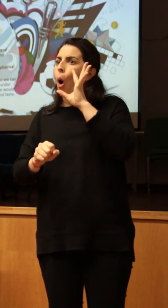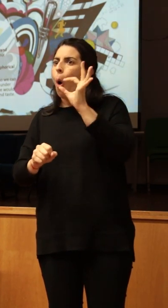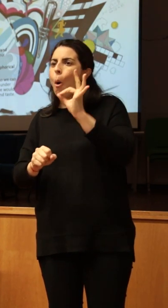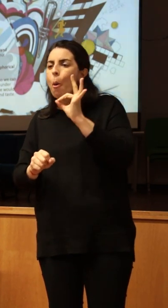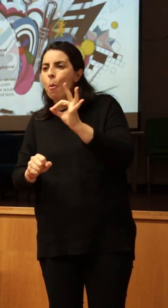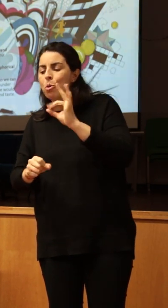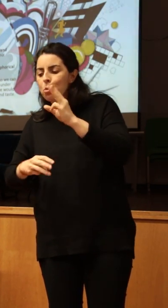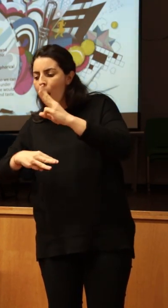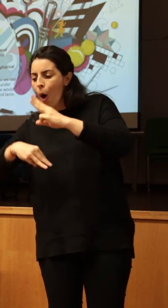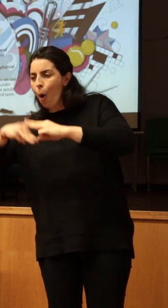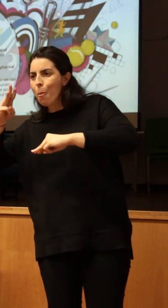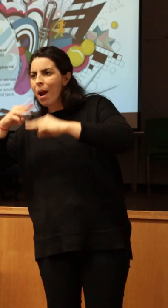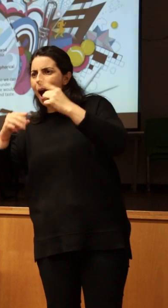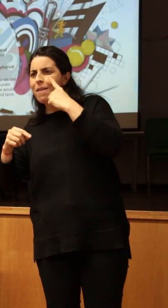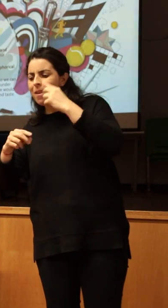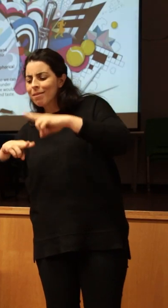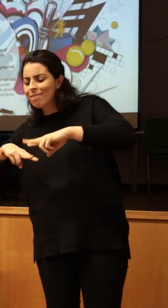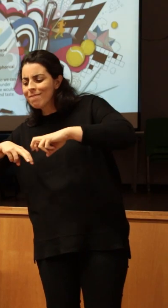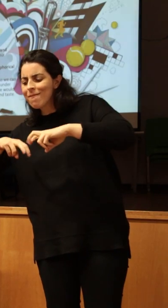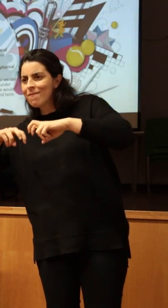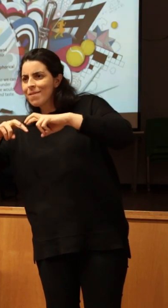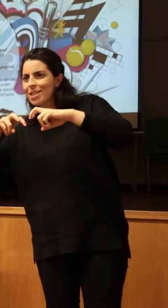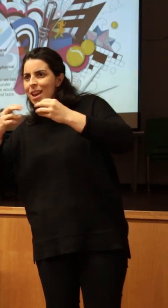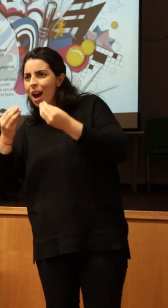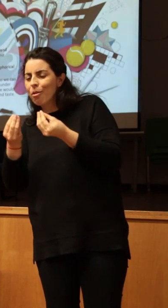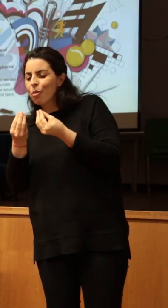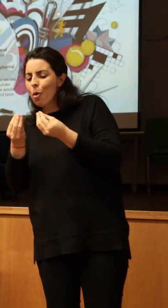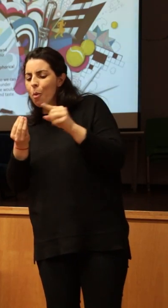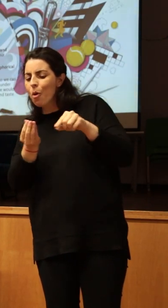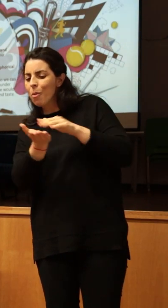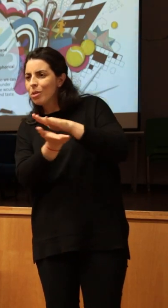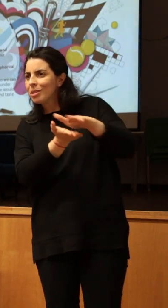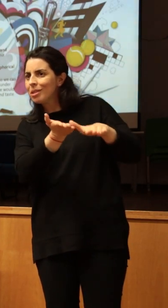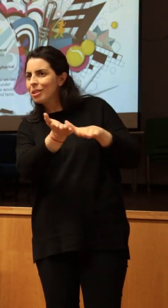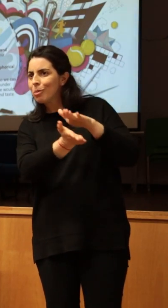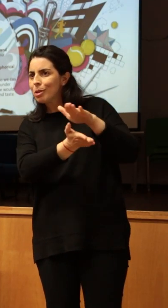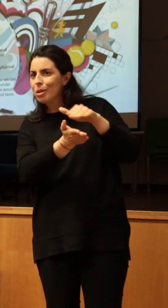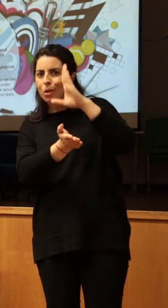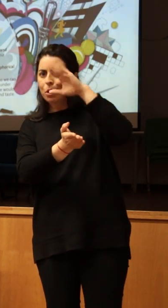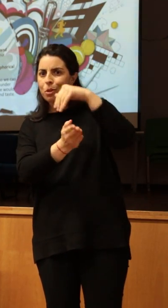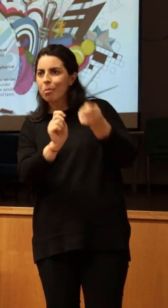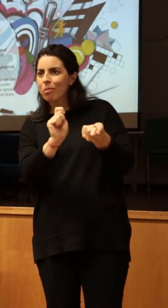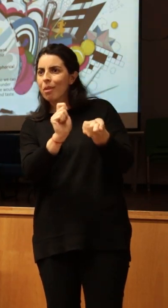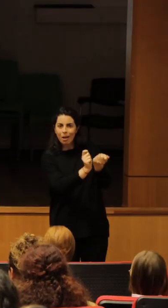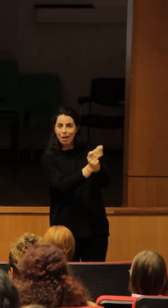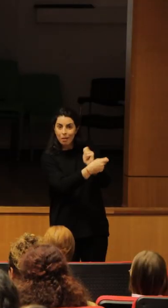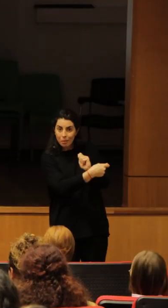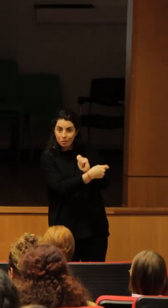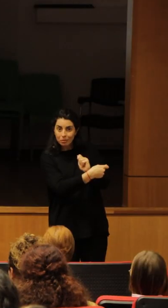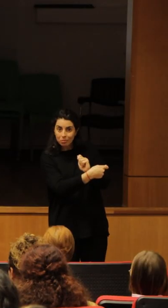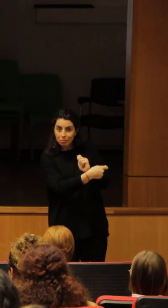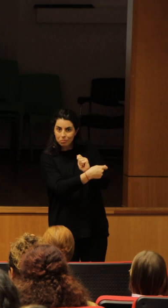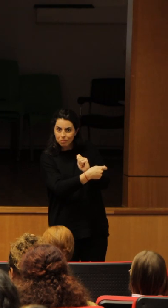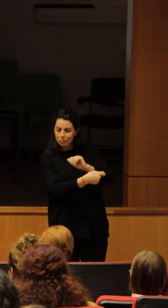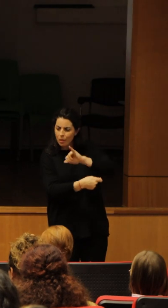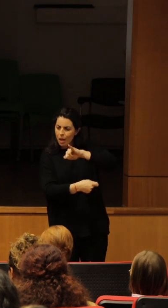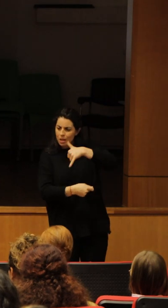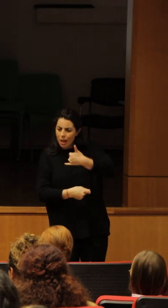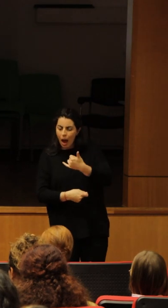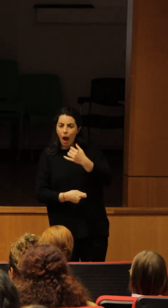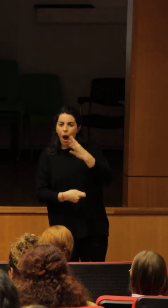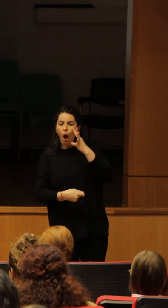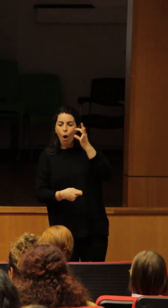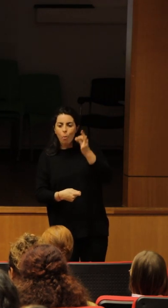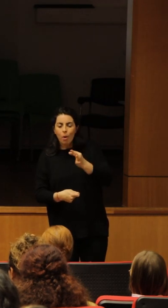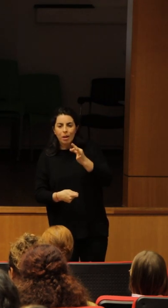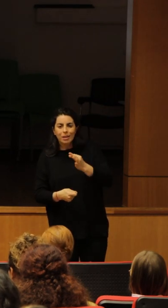de experimentar. And because we have a chance to experience it, we will always remember that. Y por tener la oportunidad de llegar a experimentarlo,